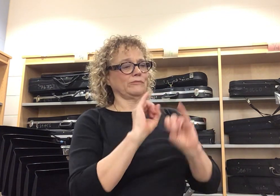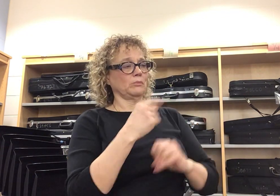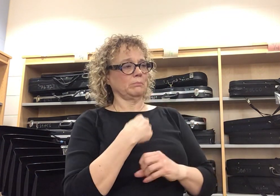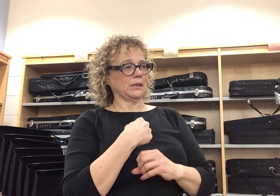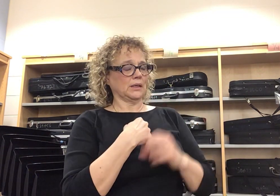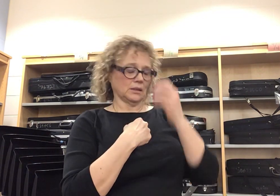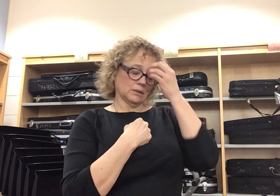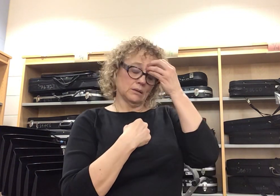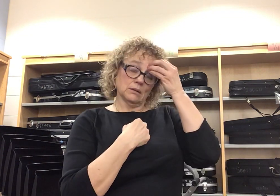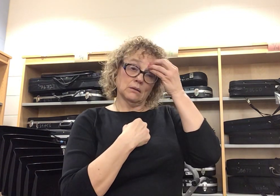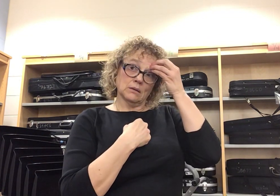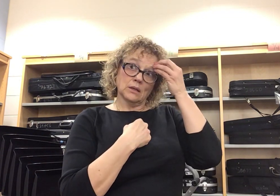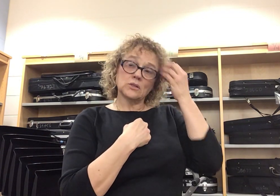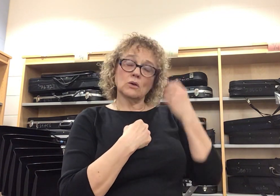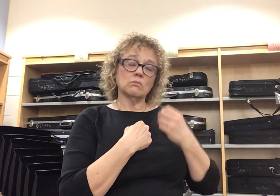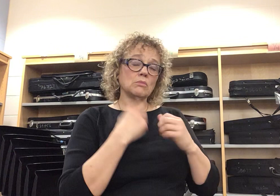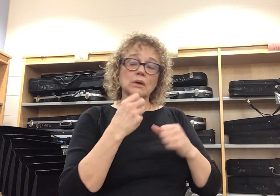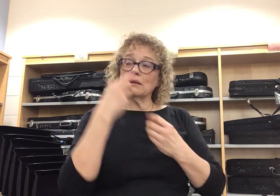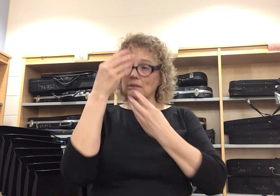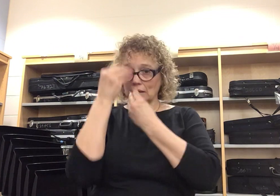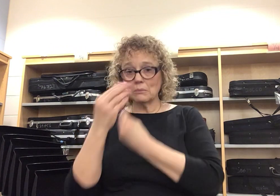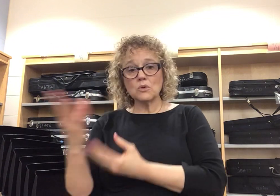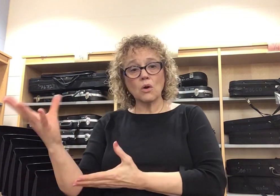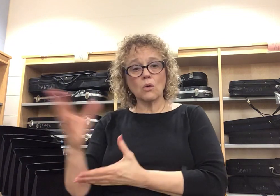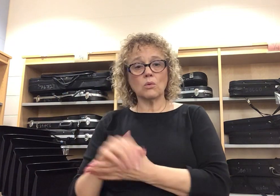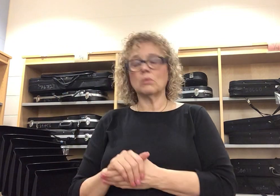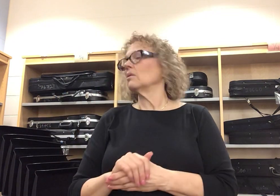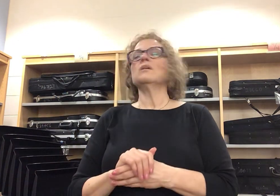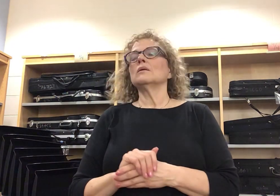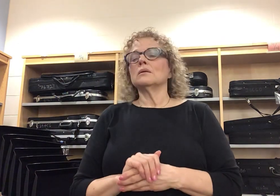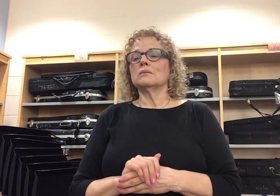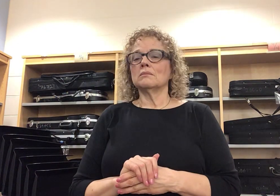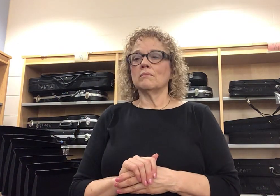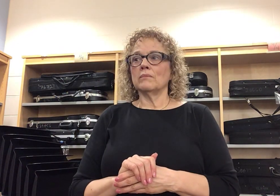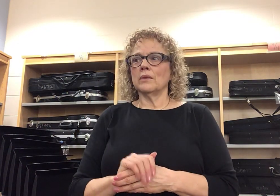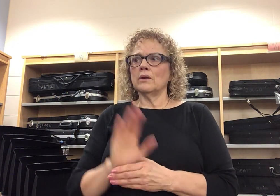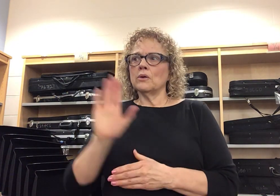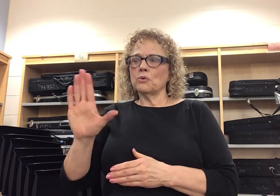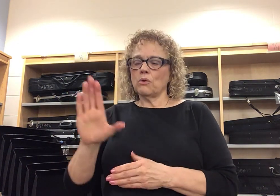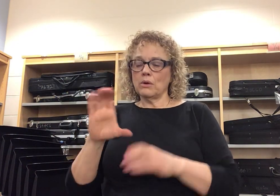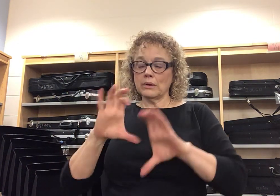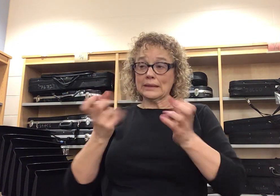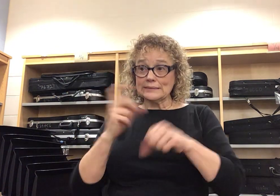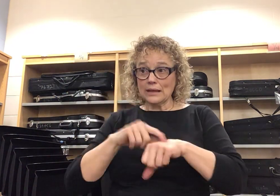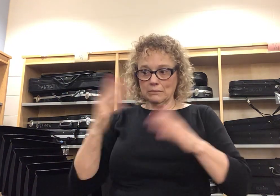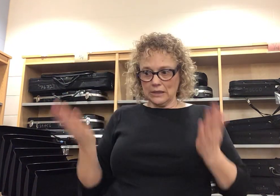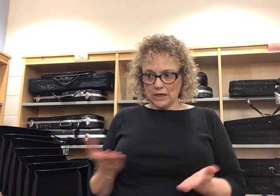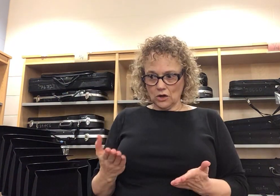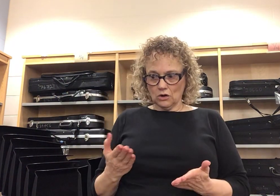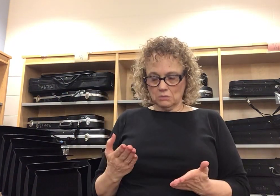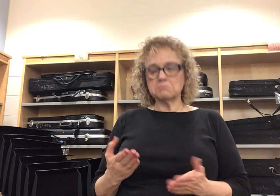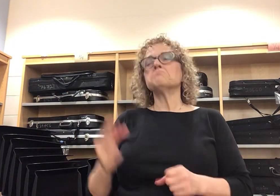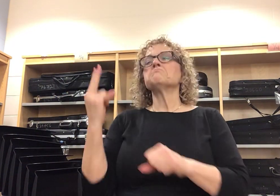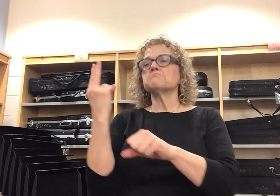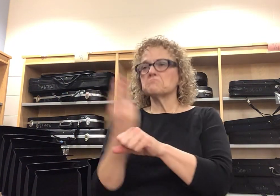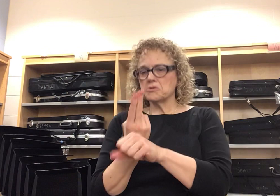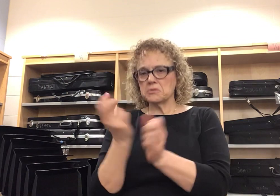can go ahead and tell him you can use any of the class time that you're normally in here, and I'll write a few passes and you can go down and do